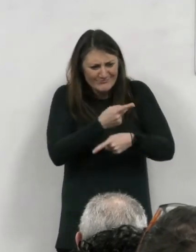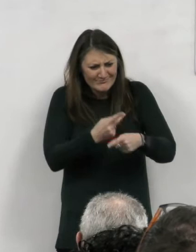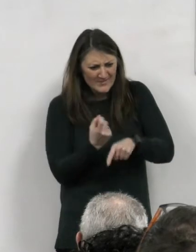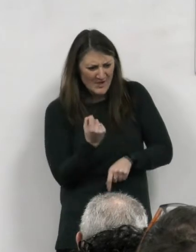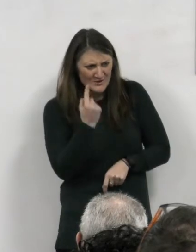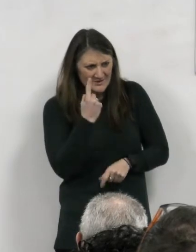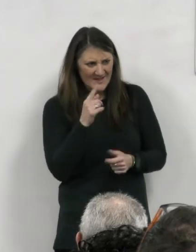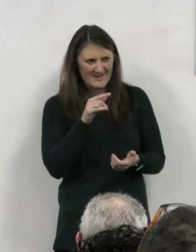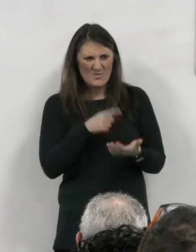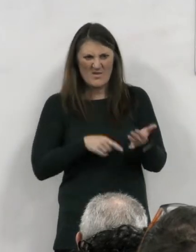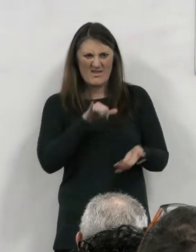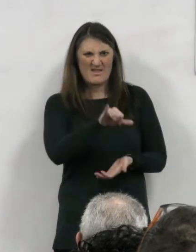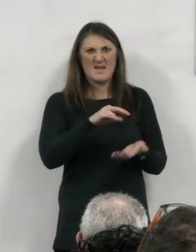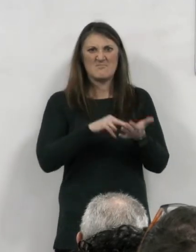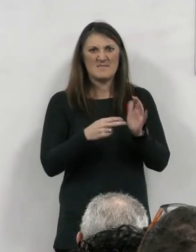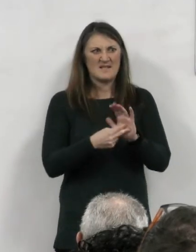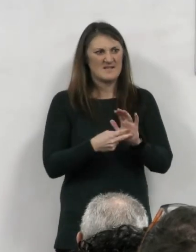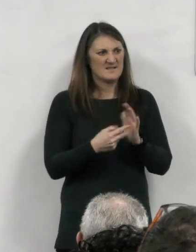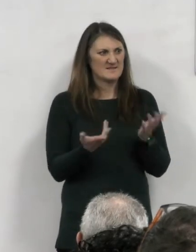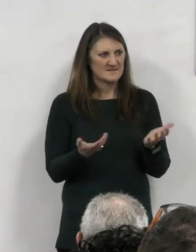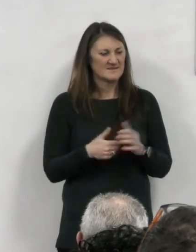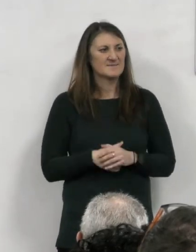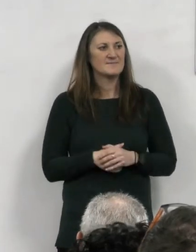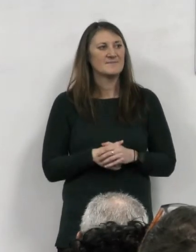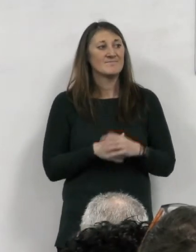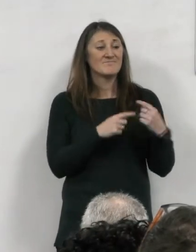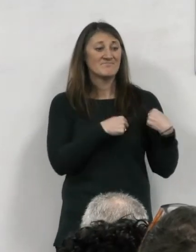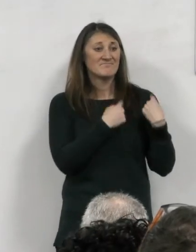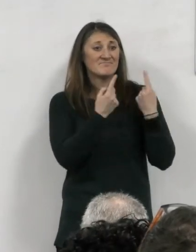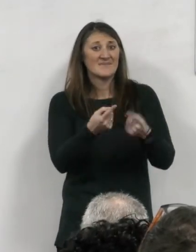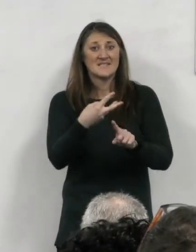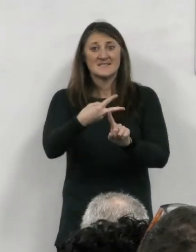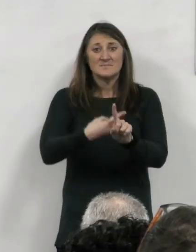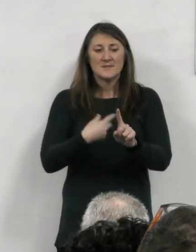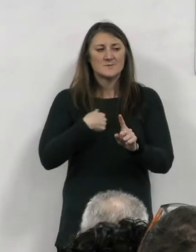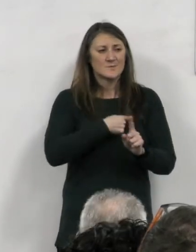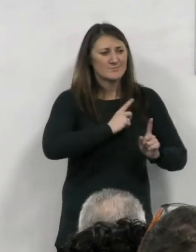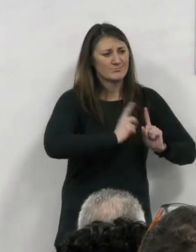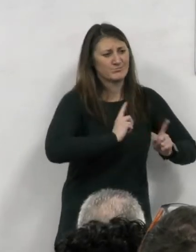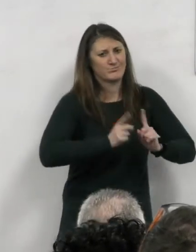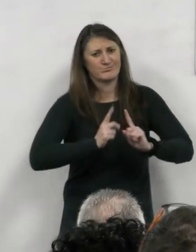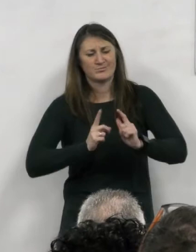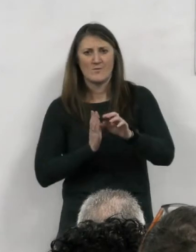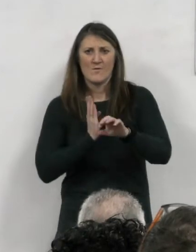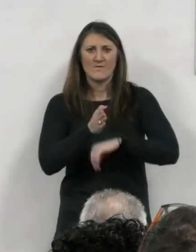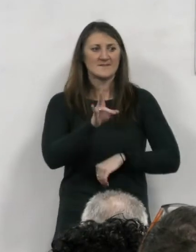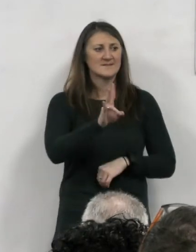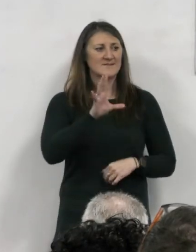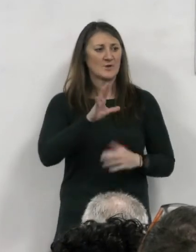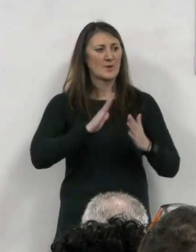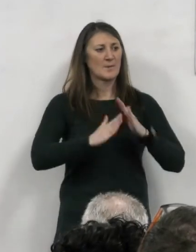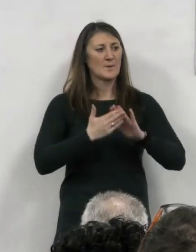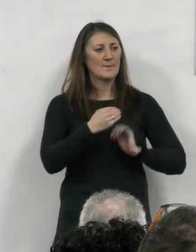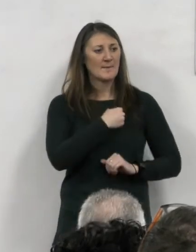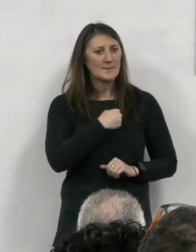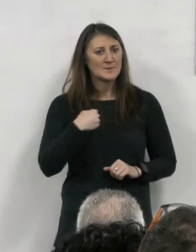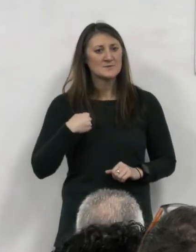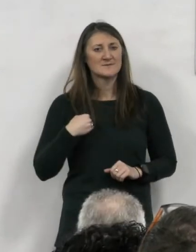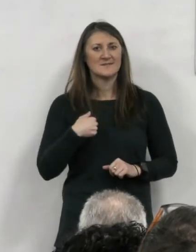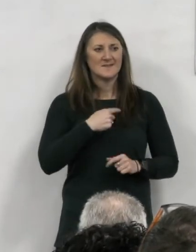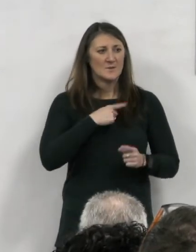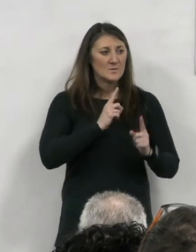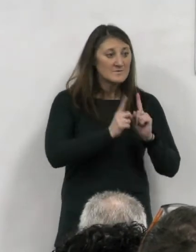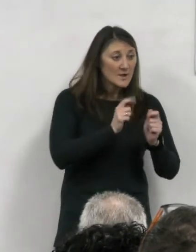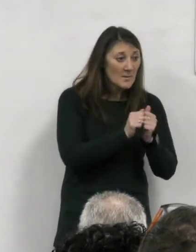10 actually mean. Over the past 6 months, we've spoken to more than 700 community members. We've spoken